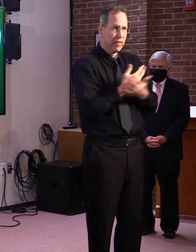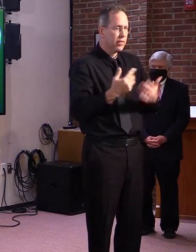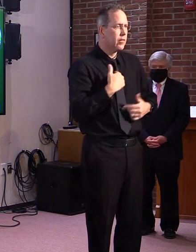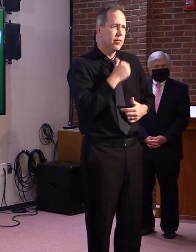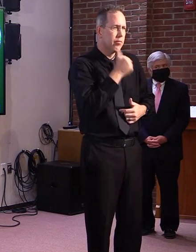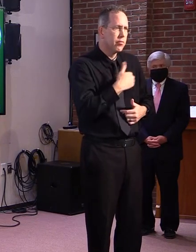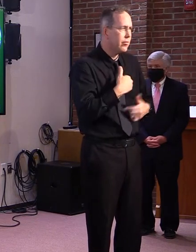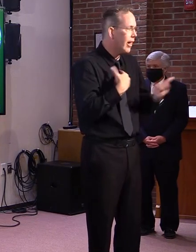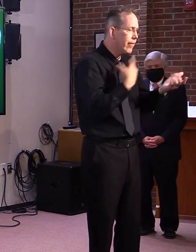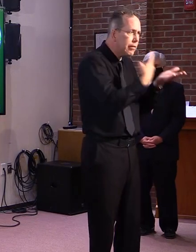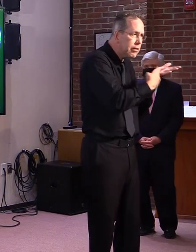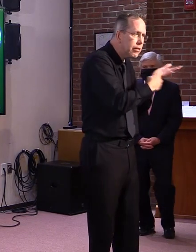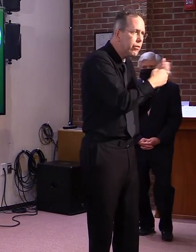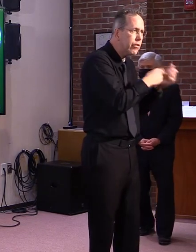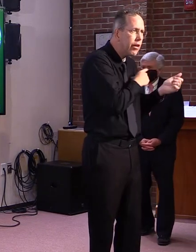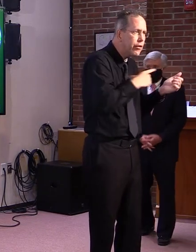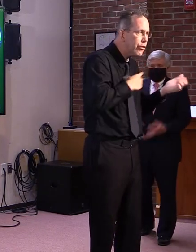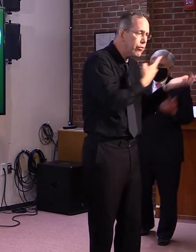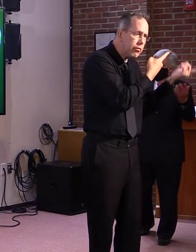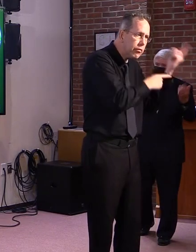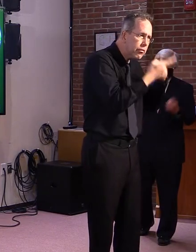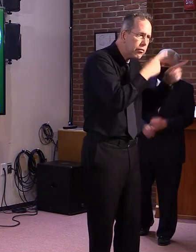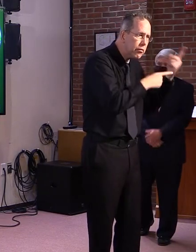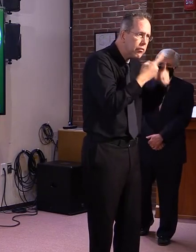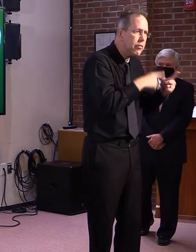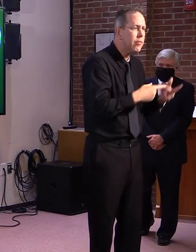is there anything you want to add to that? No?